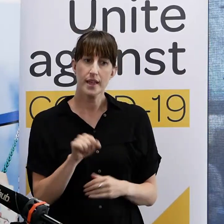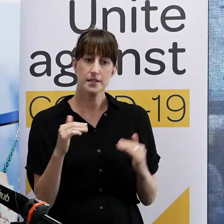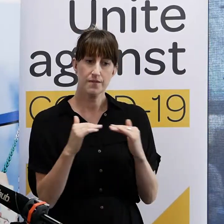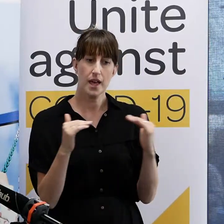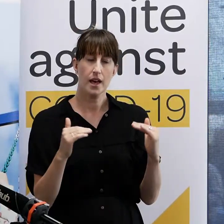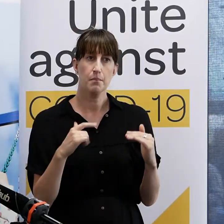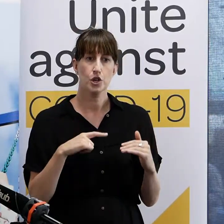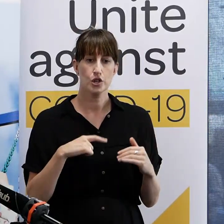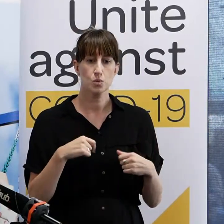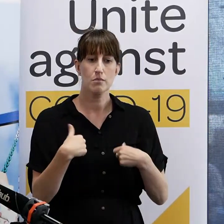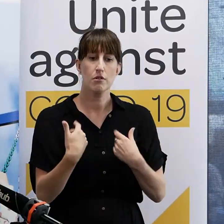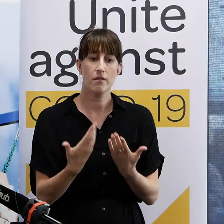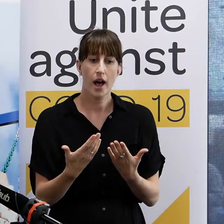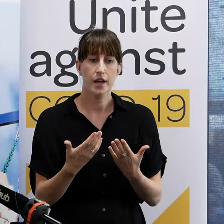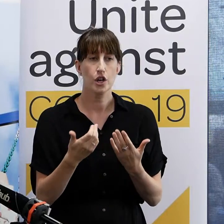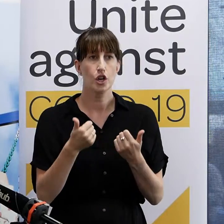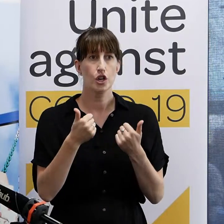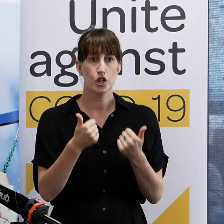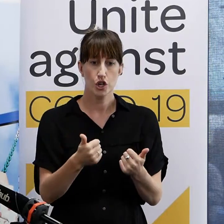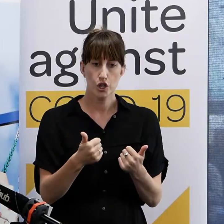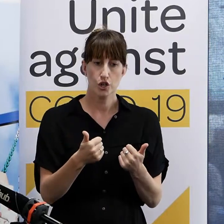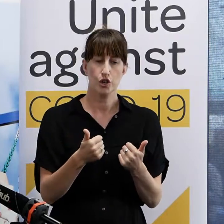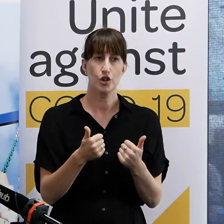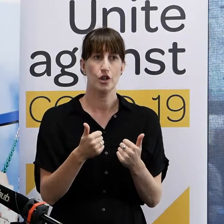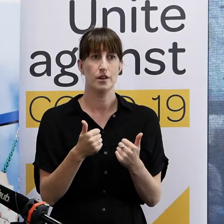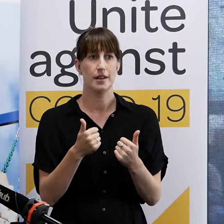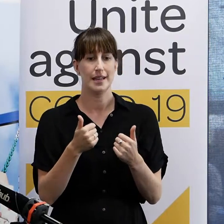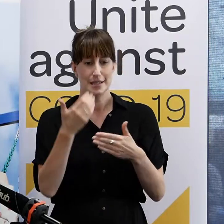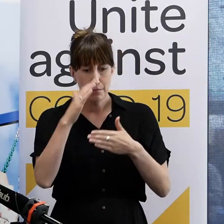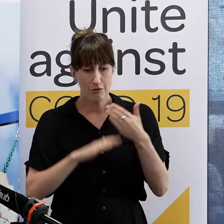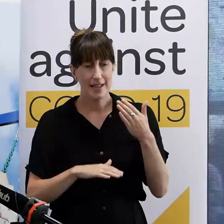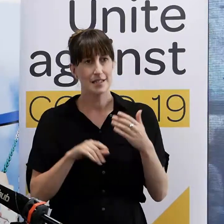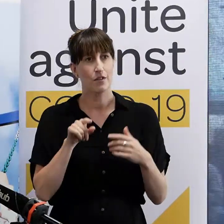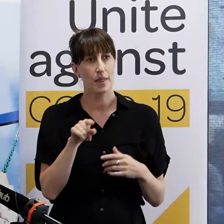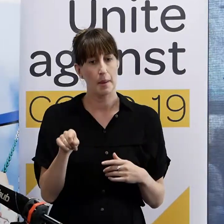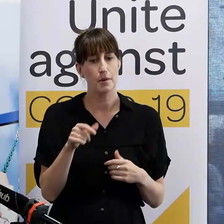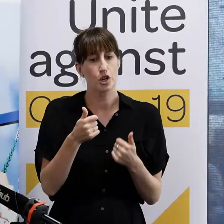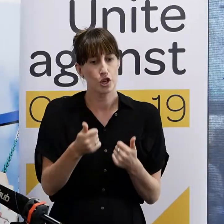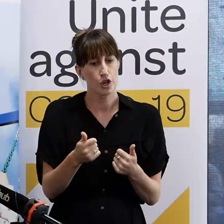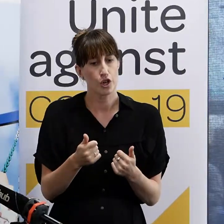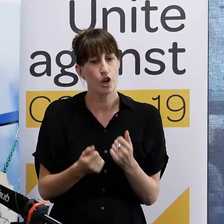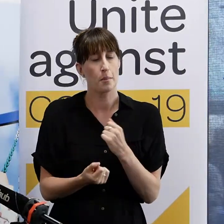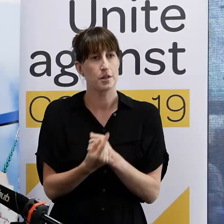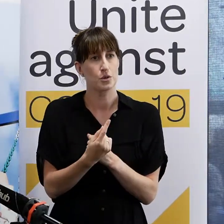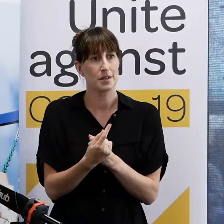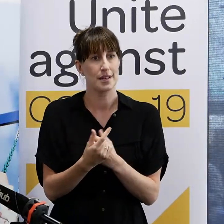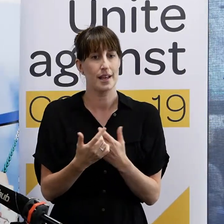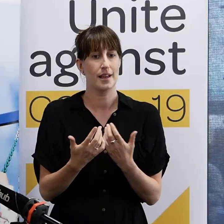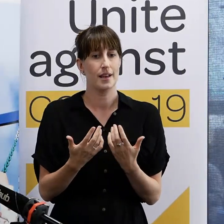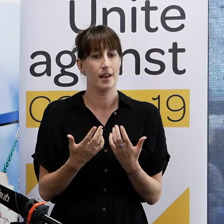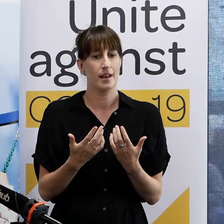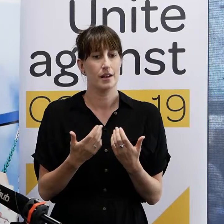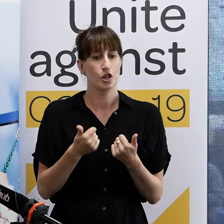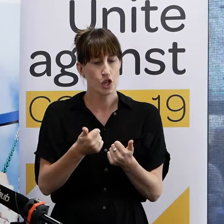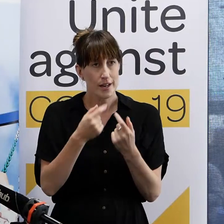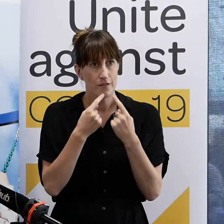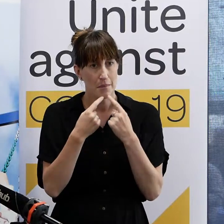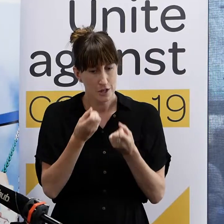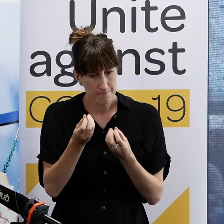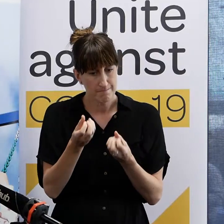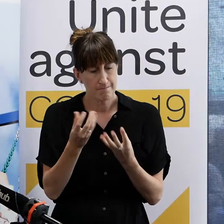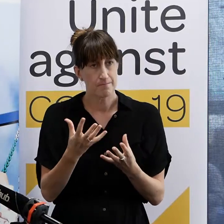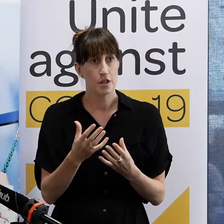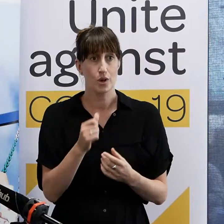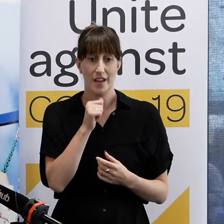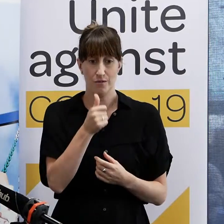good experience, and you provide easy access. And that's the challenge and opportunity for us for the wider program. And so I'm confident that if we do all of